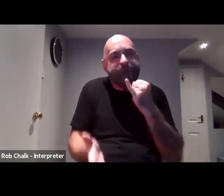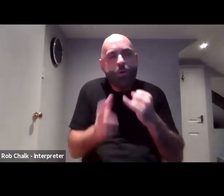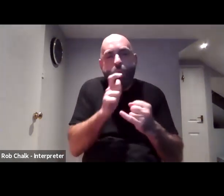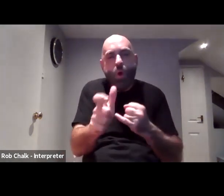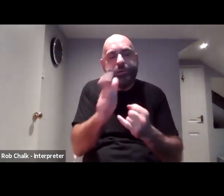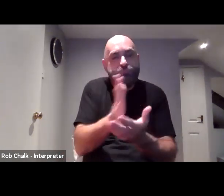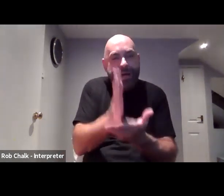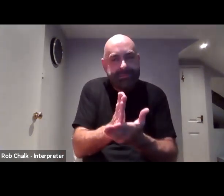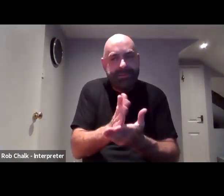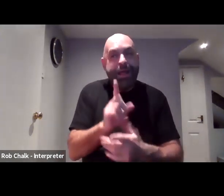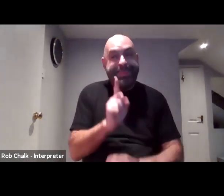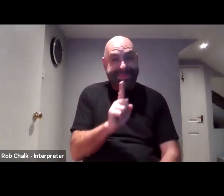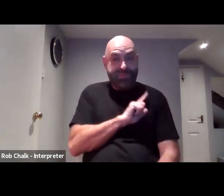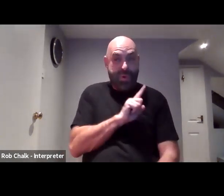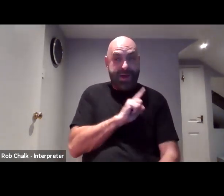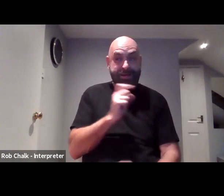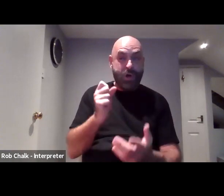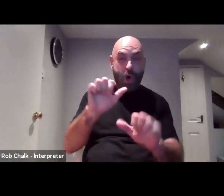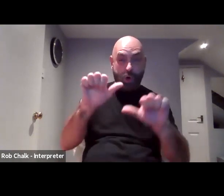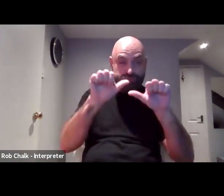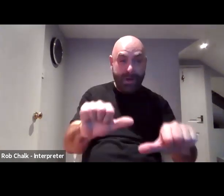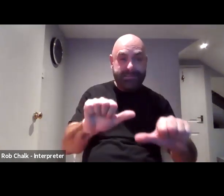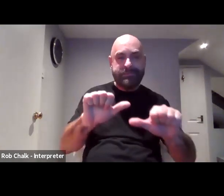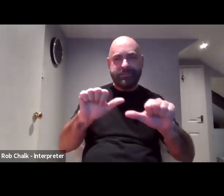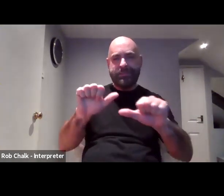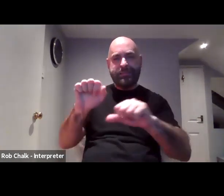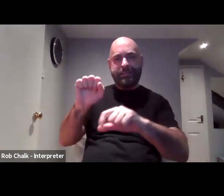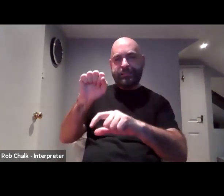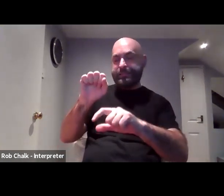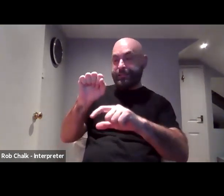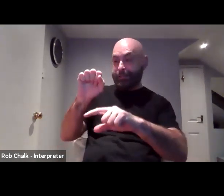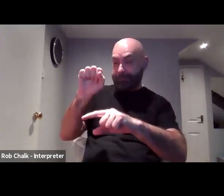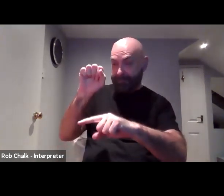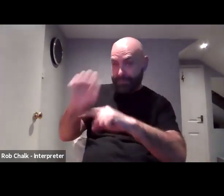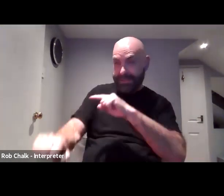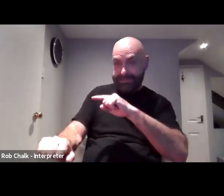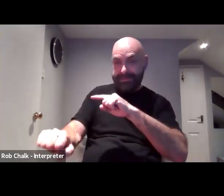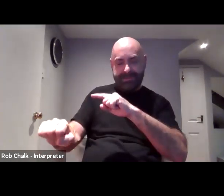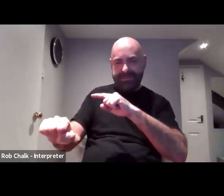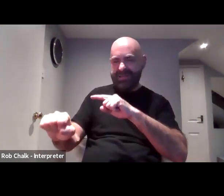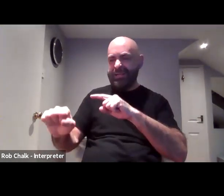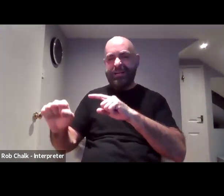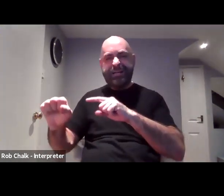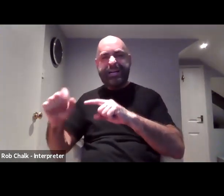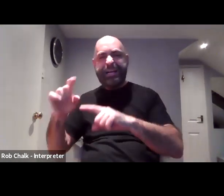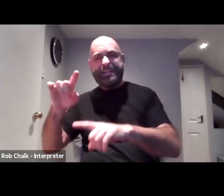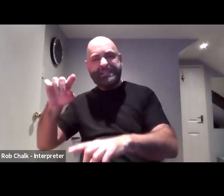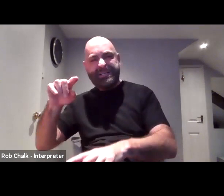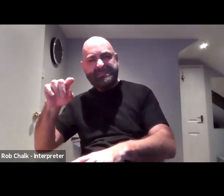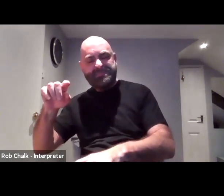in reality. This is why right, temporarily defeated, is stronger than evil